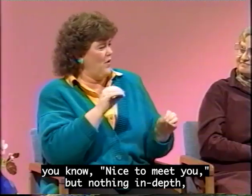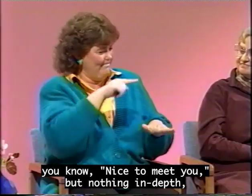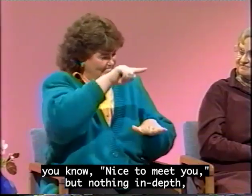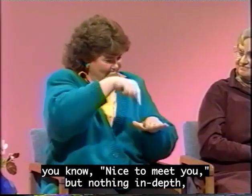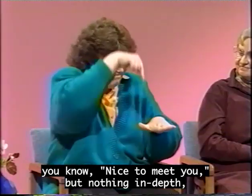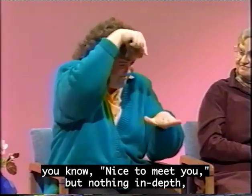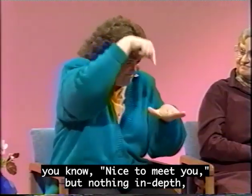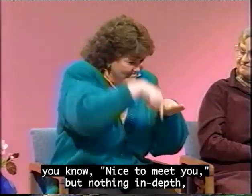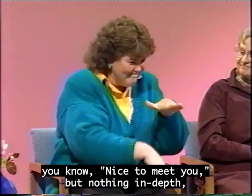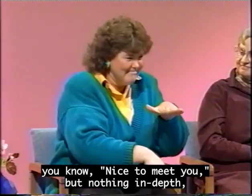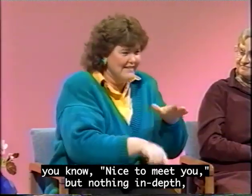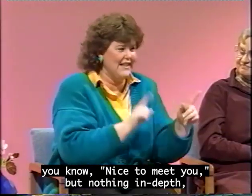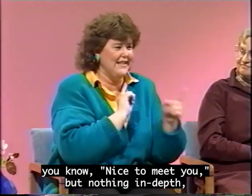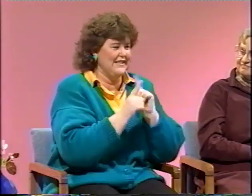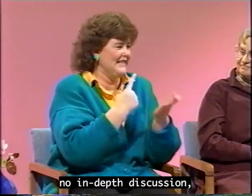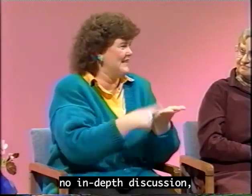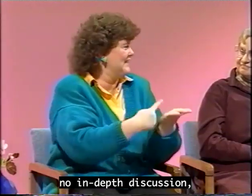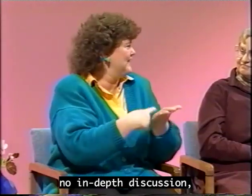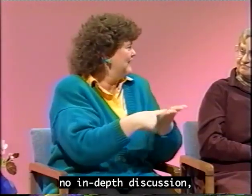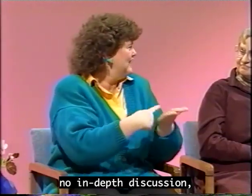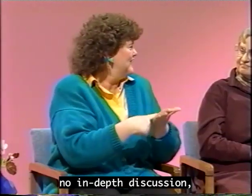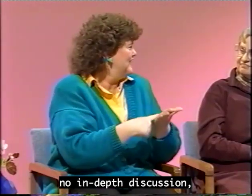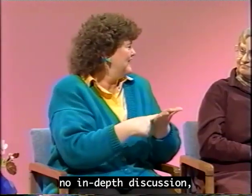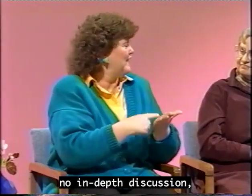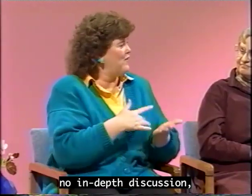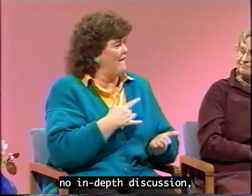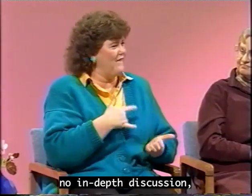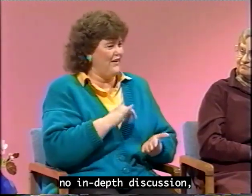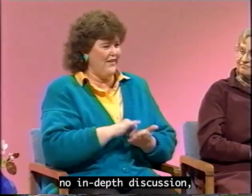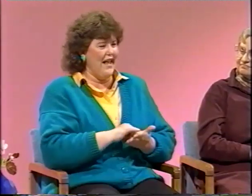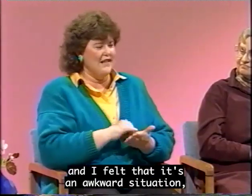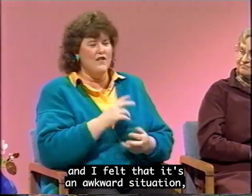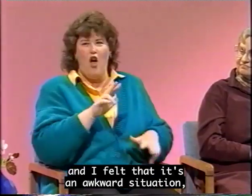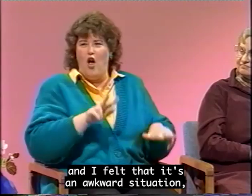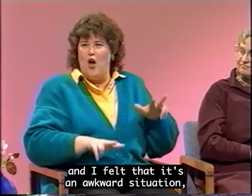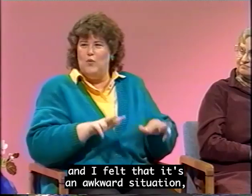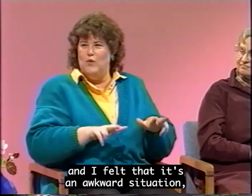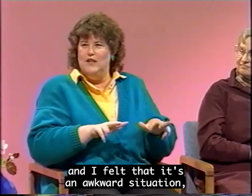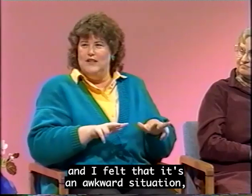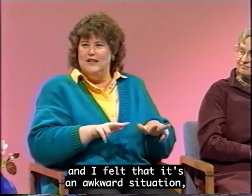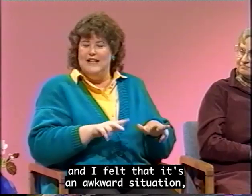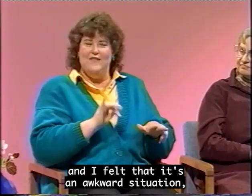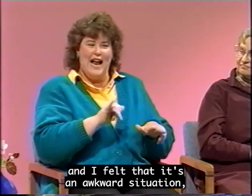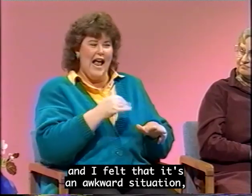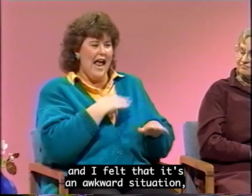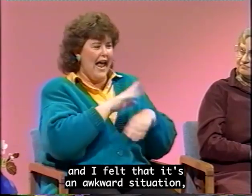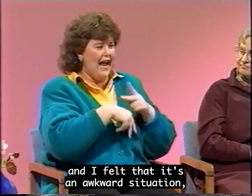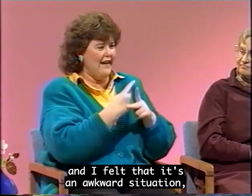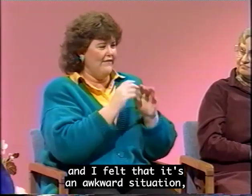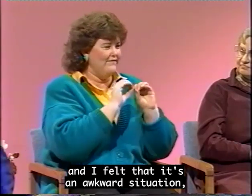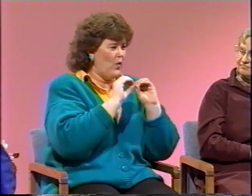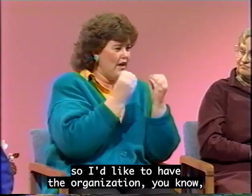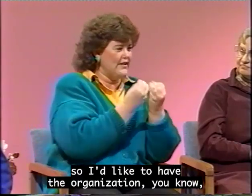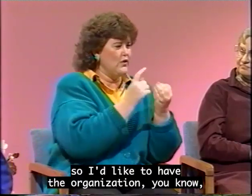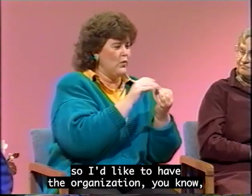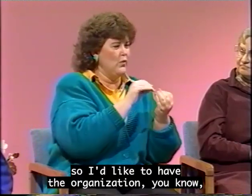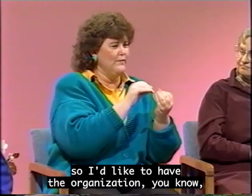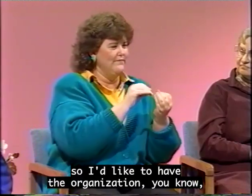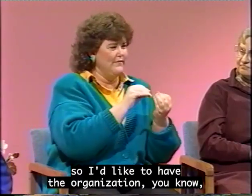meet you, but nothing in depth, no in-depth discussion. And I felt that it's an awkward situation. So